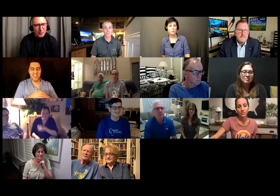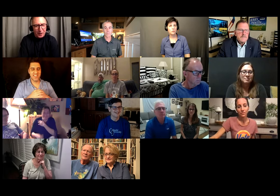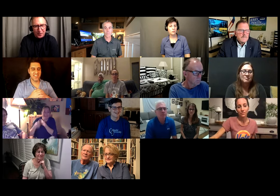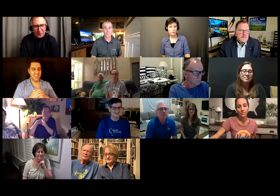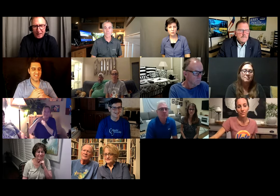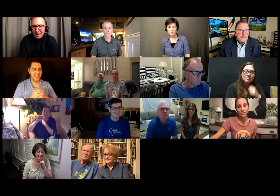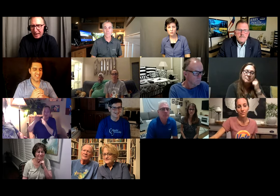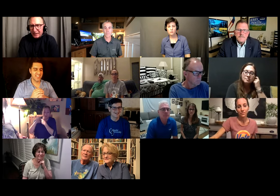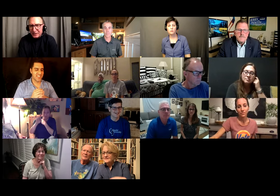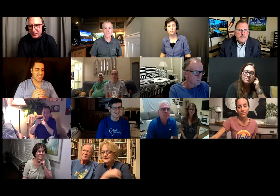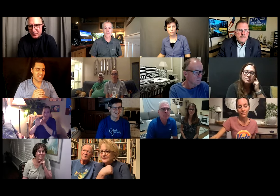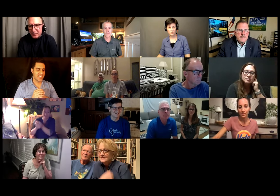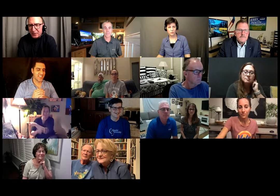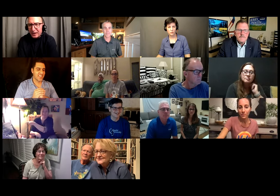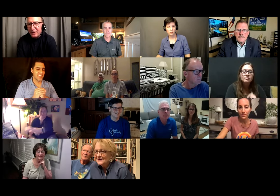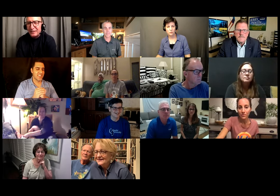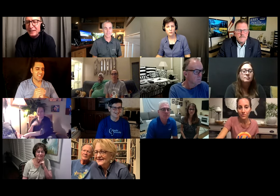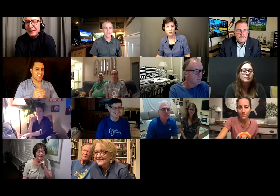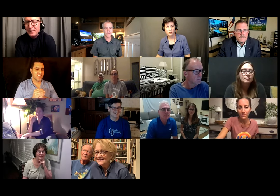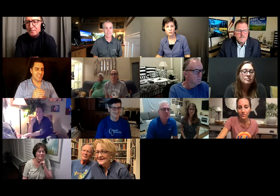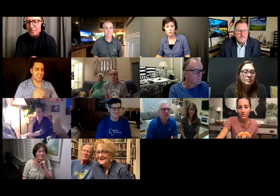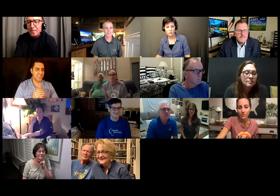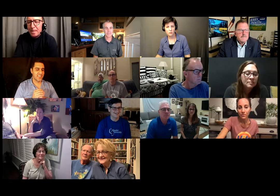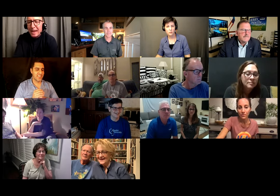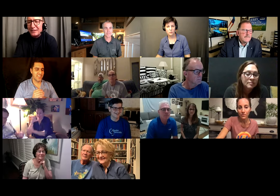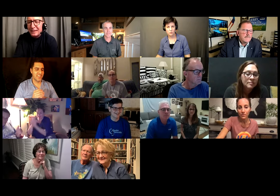Julie Smario. I see you have your hand raised.